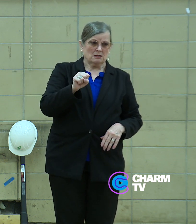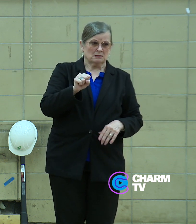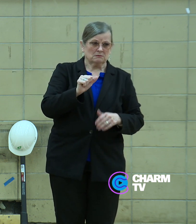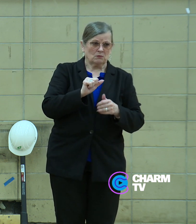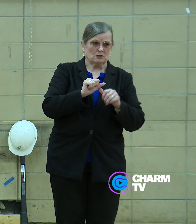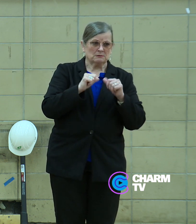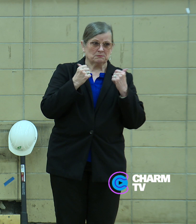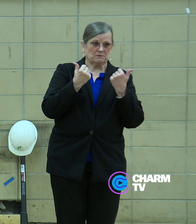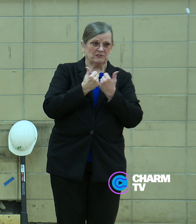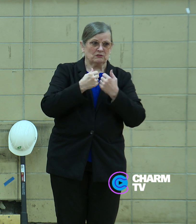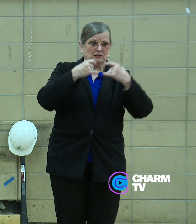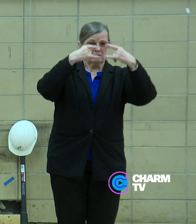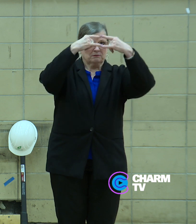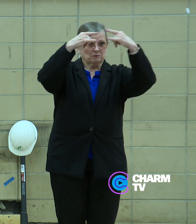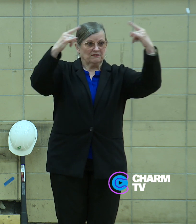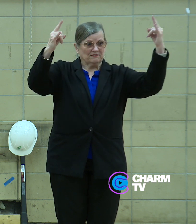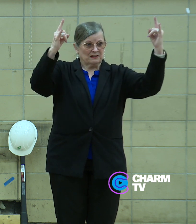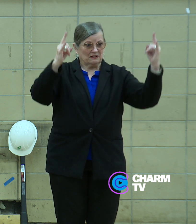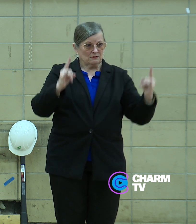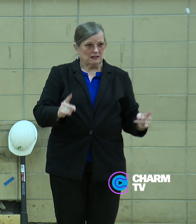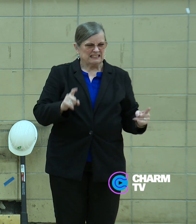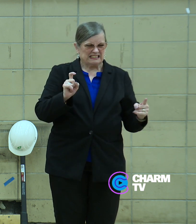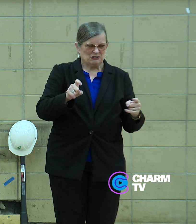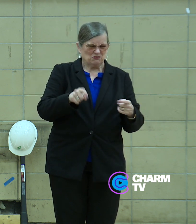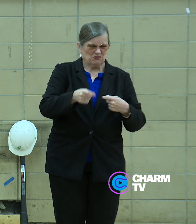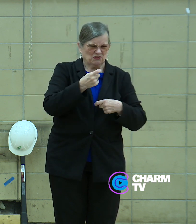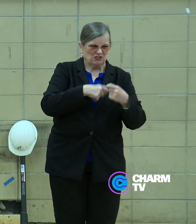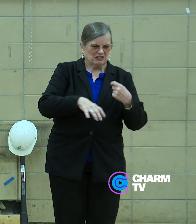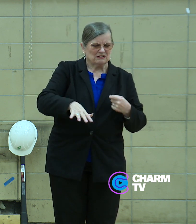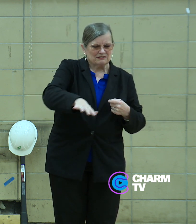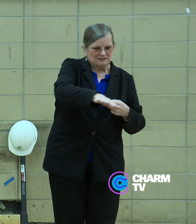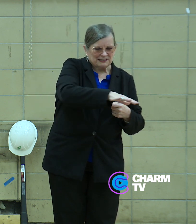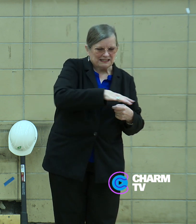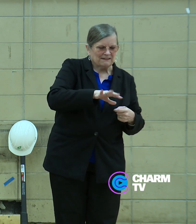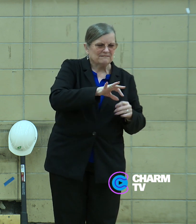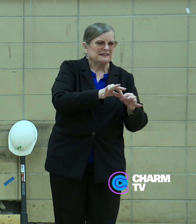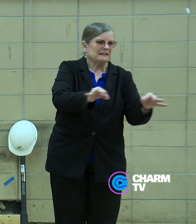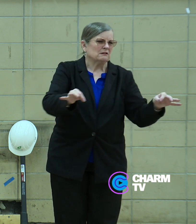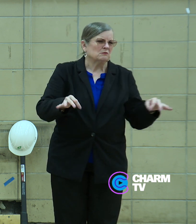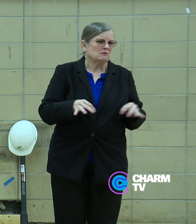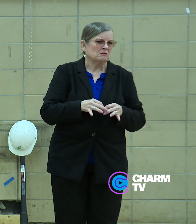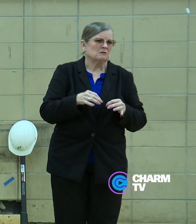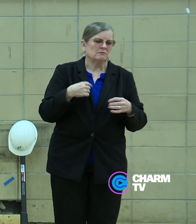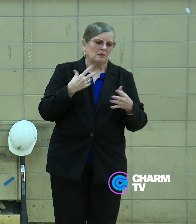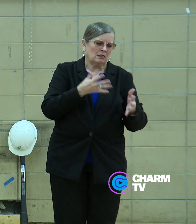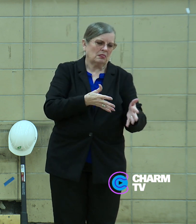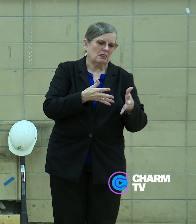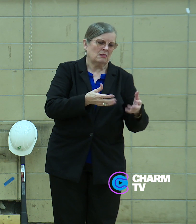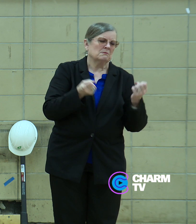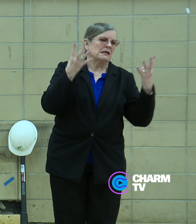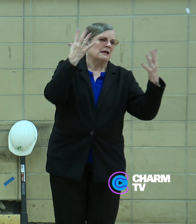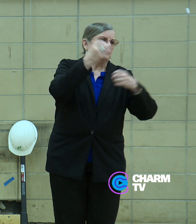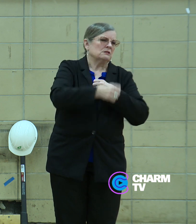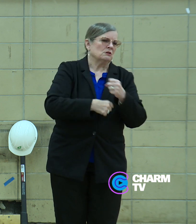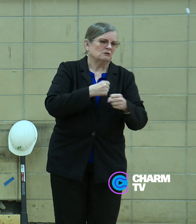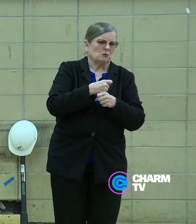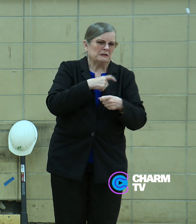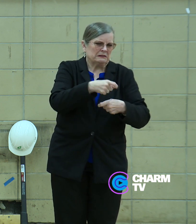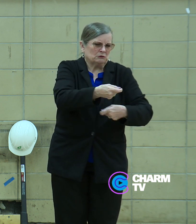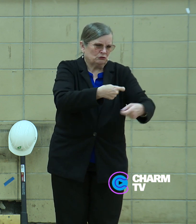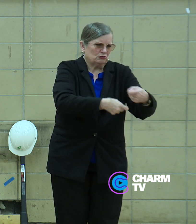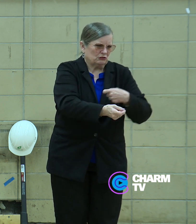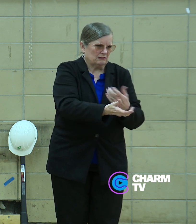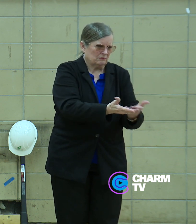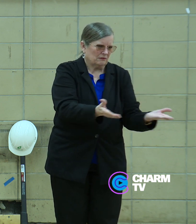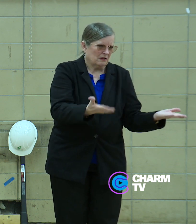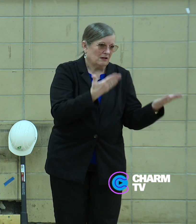that is getting a replacement turf field that's been needed for many, many years. So we're gonna be having many of these, and so I'm just thankful for our mayor